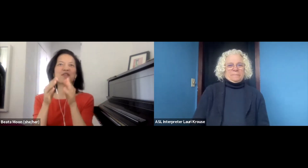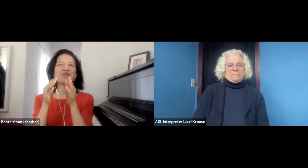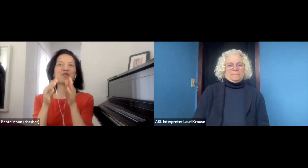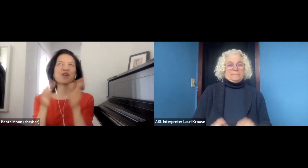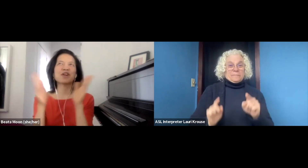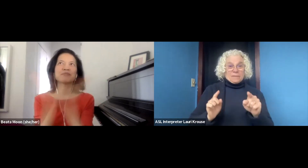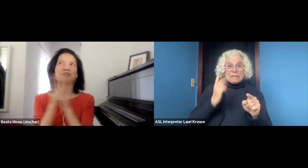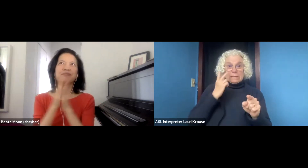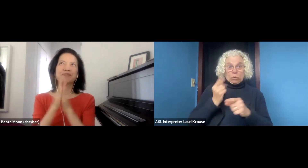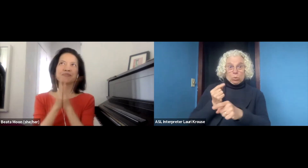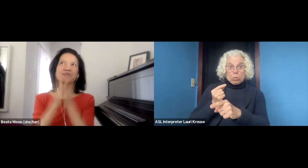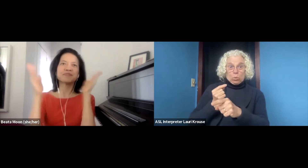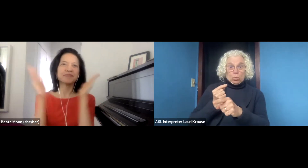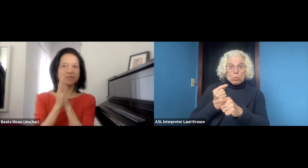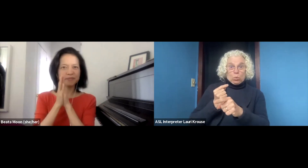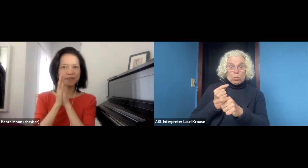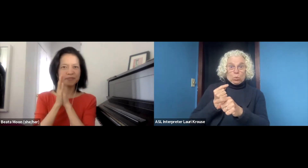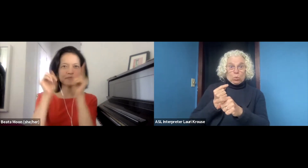Excellent. How about one more?